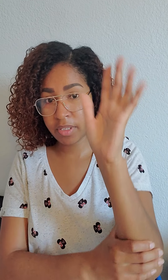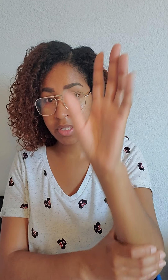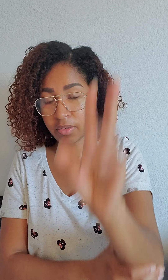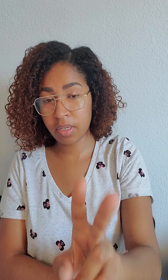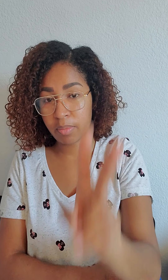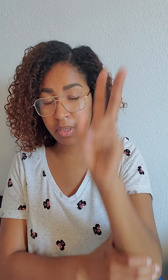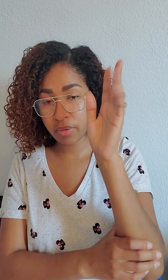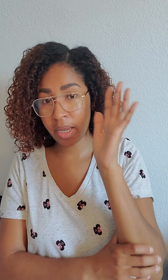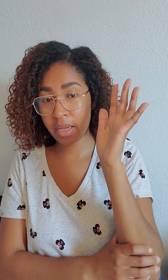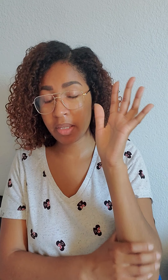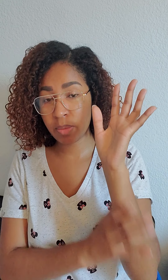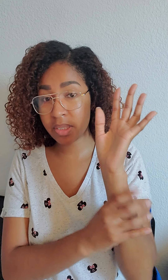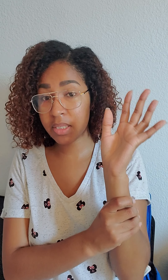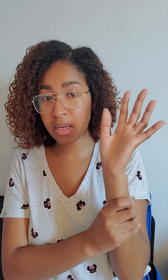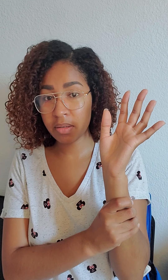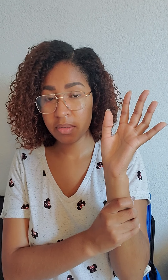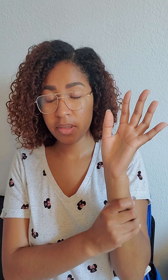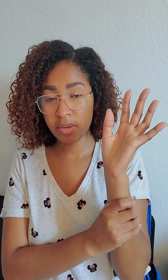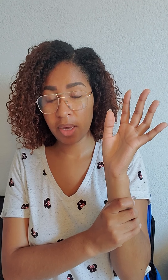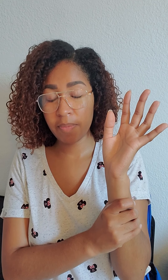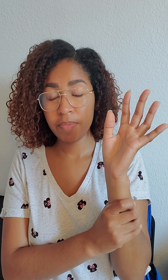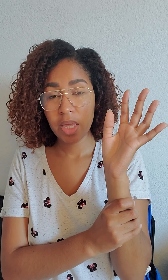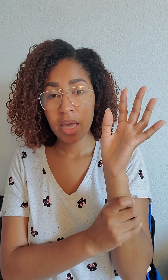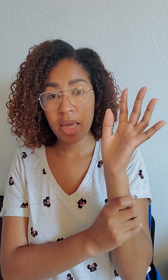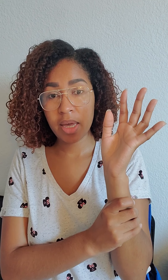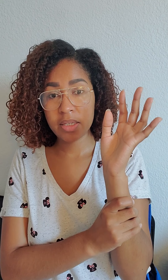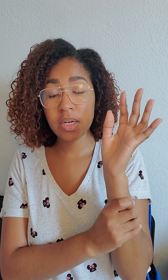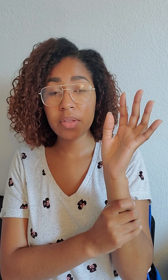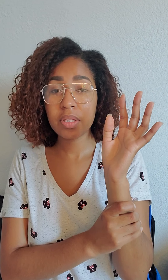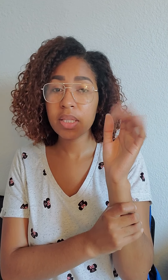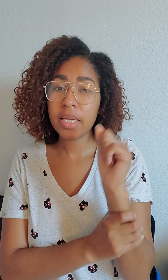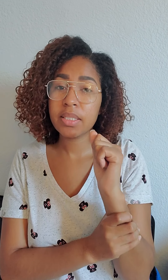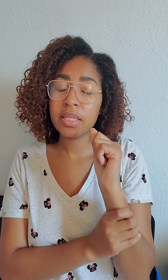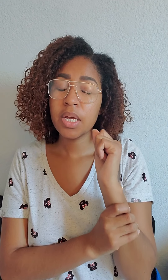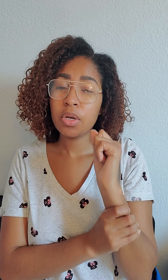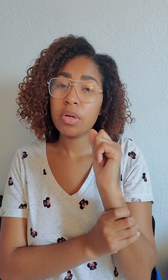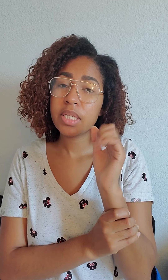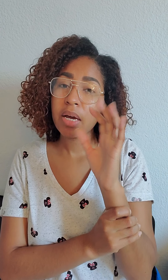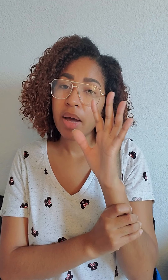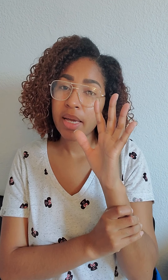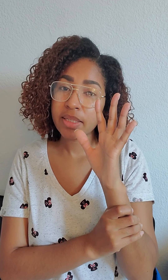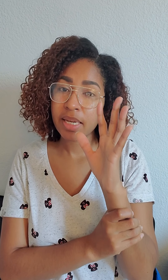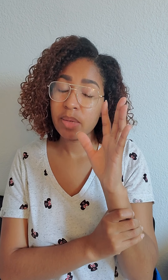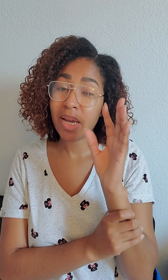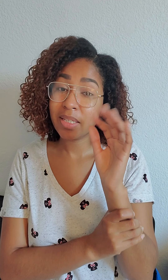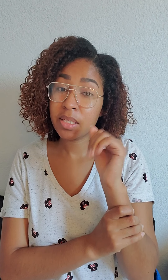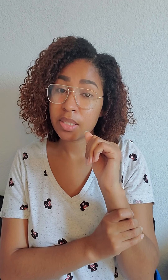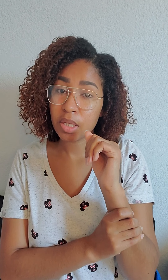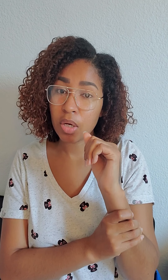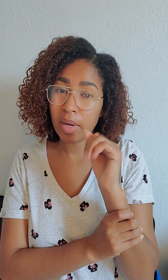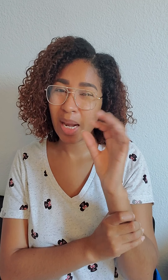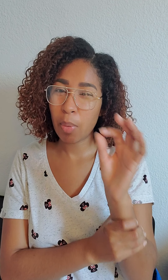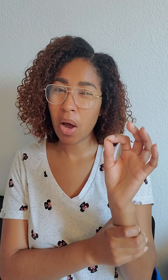single number, okay? Keep it still, okay? And another thing that I did, notice how I signed them nice and slow, and I paused